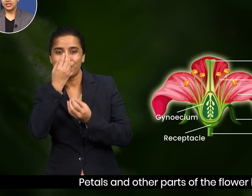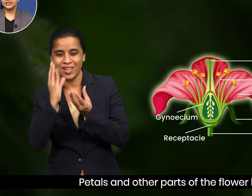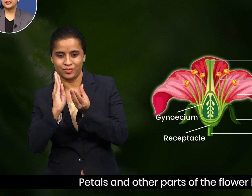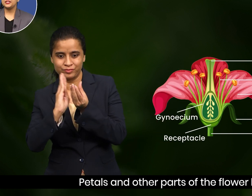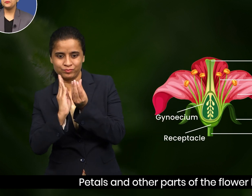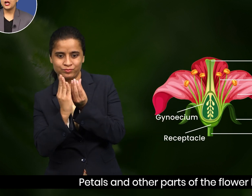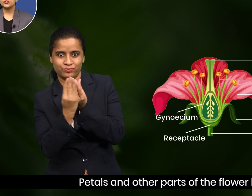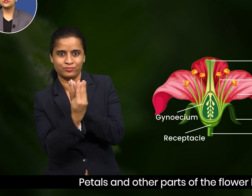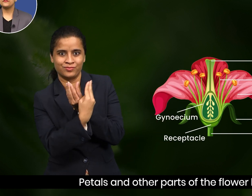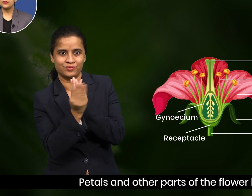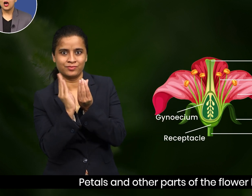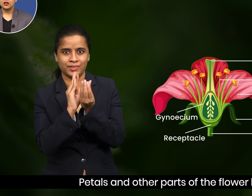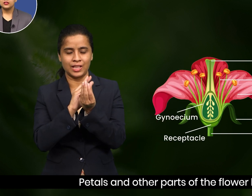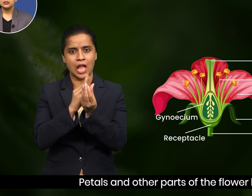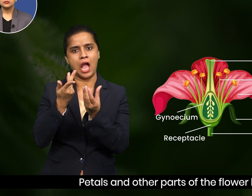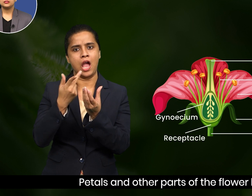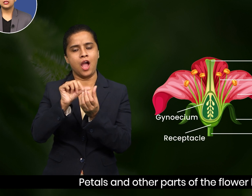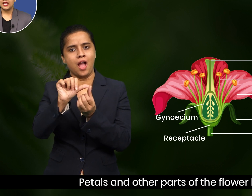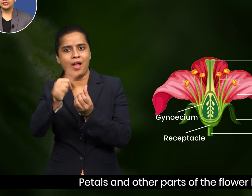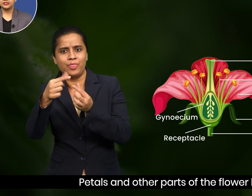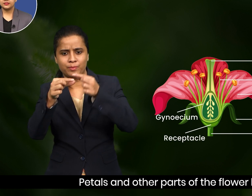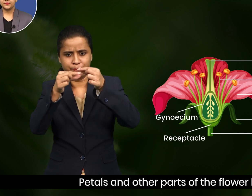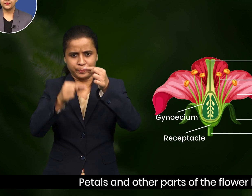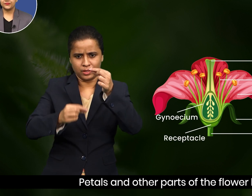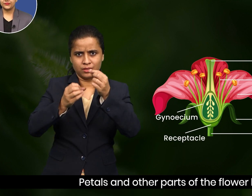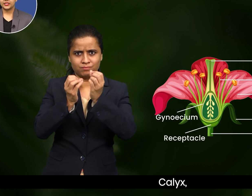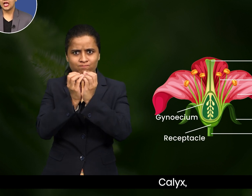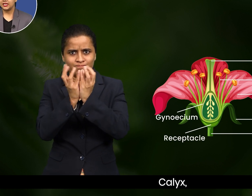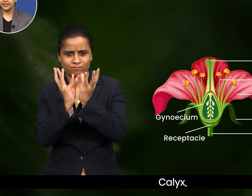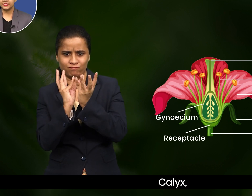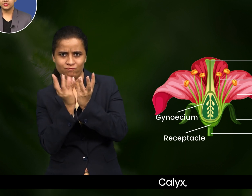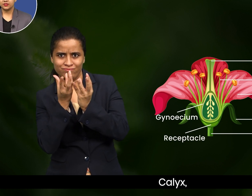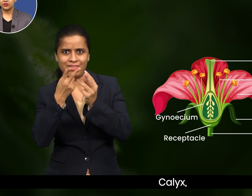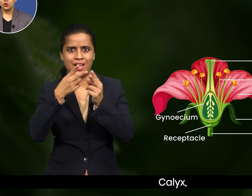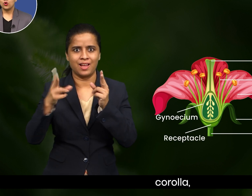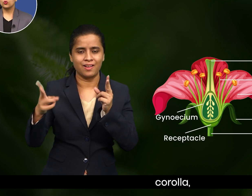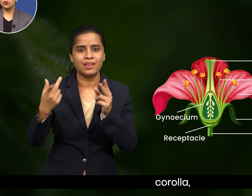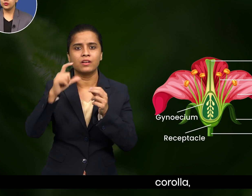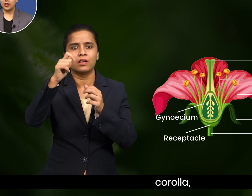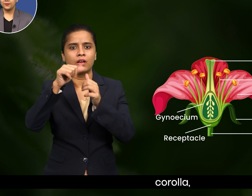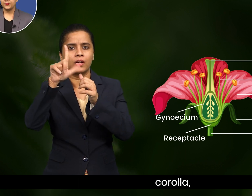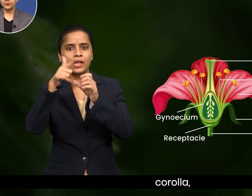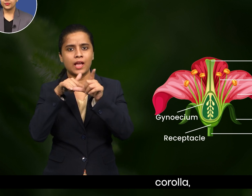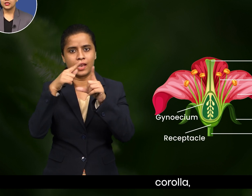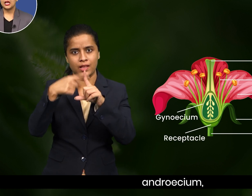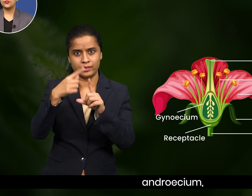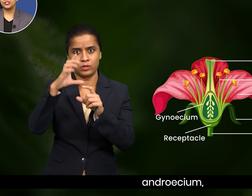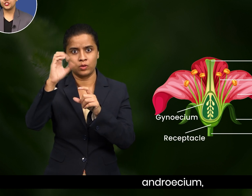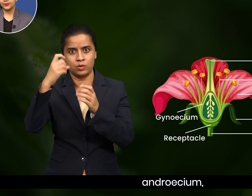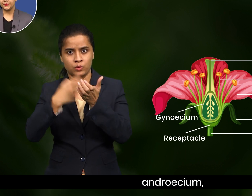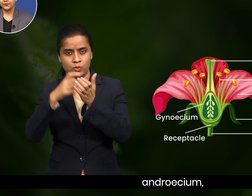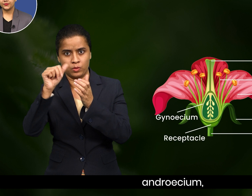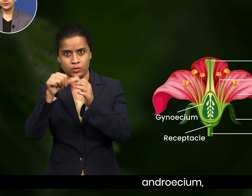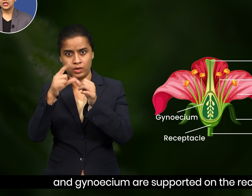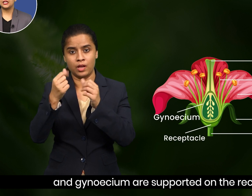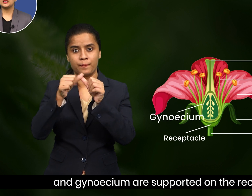Petals and other parts of the flower like calyx, corolla,